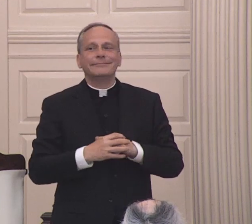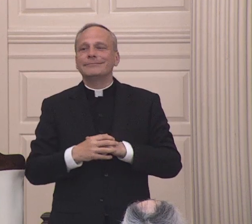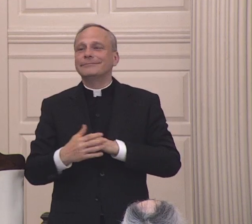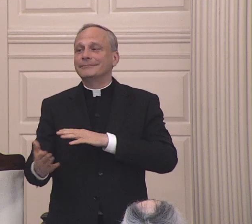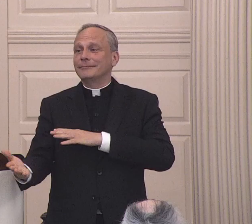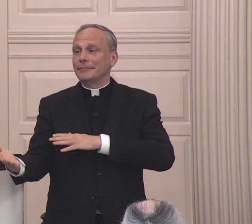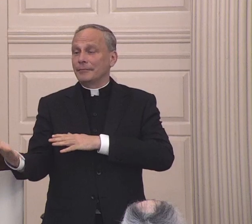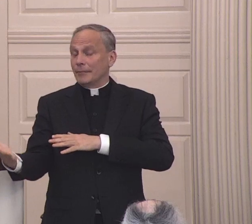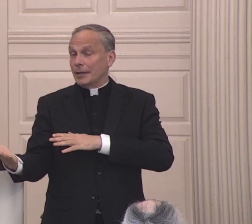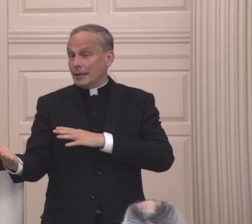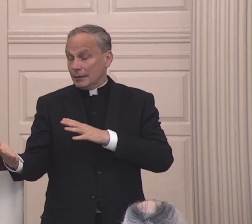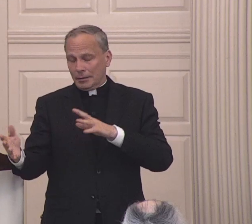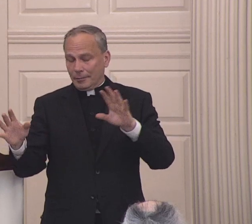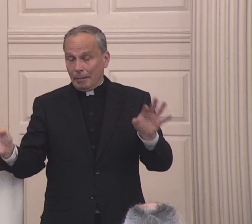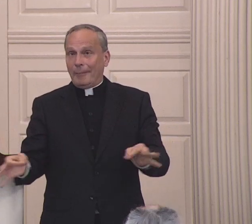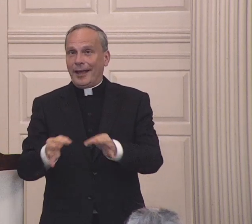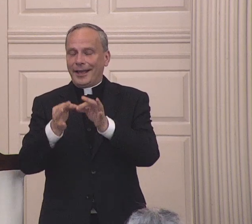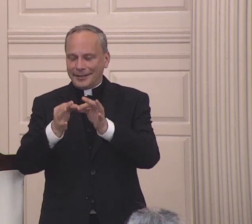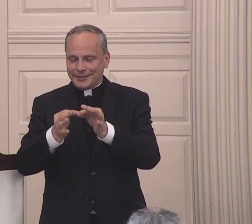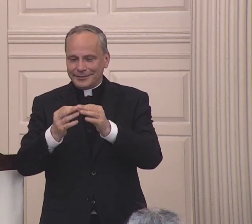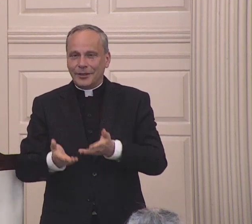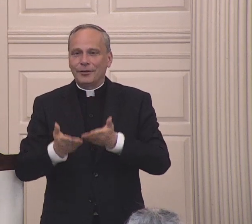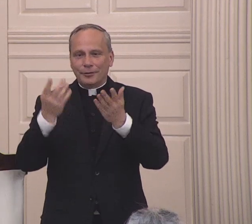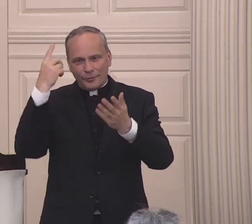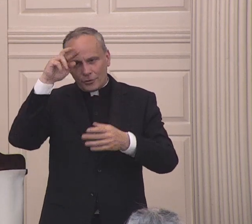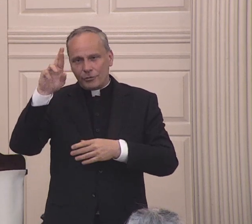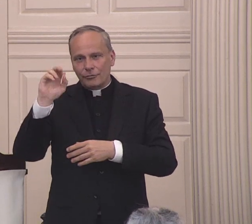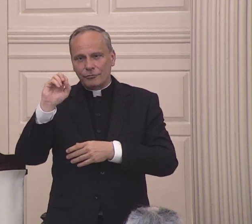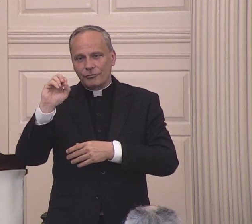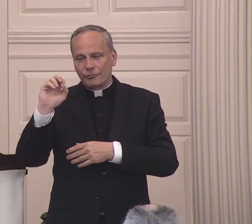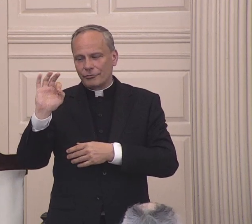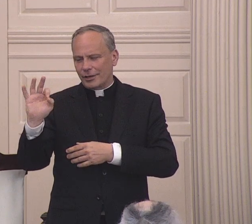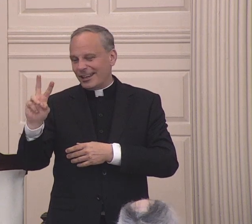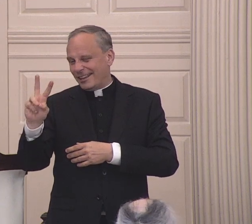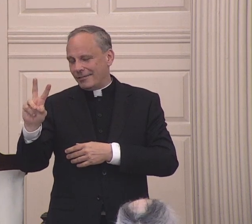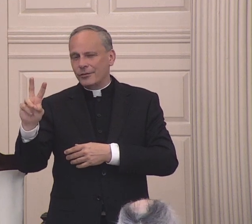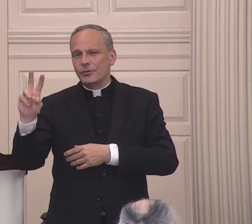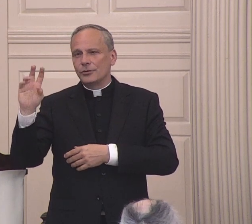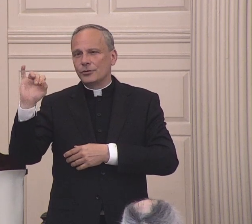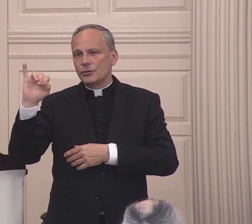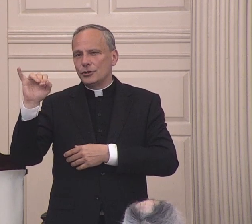This Mass is offered for Reverend George A. Carrig.